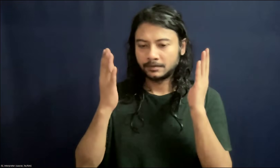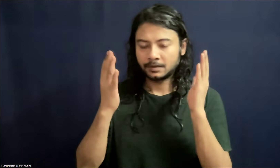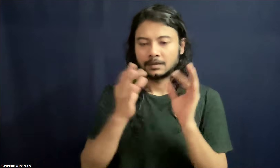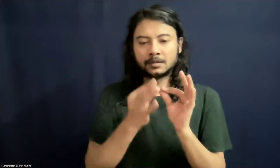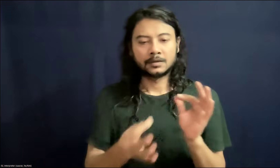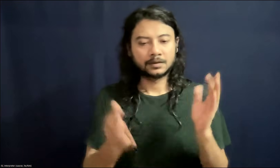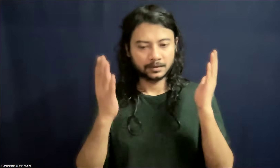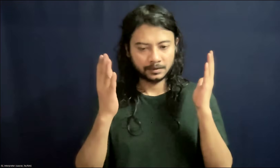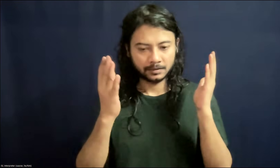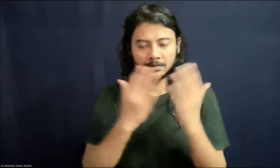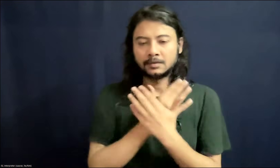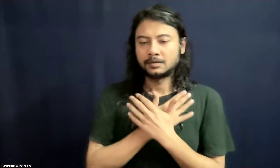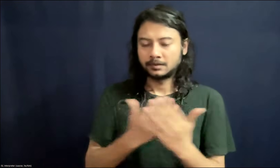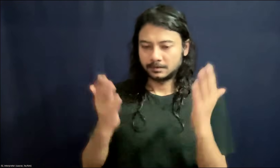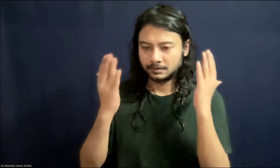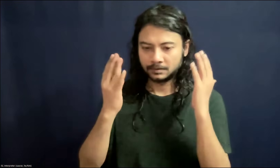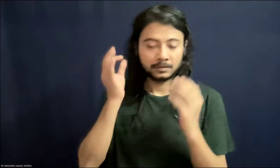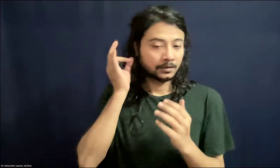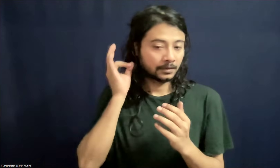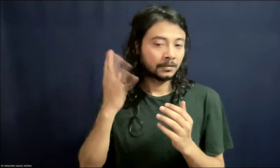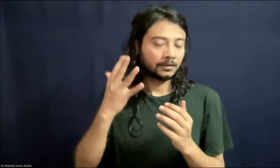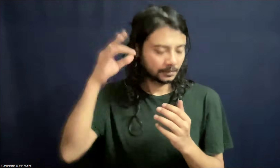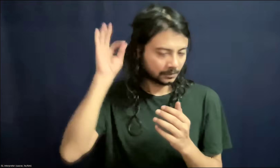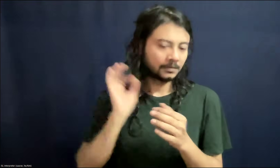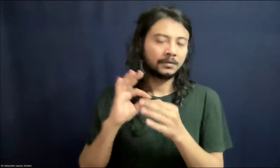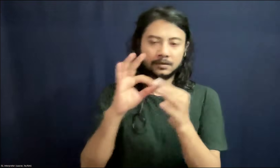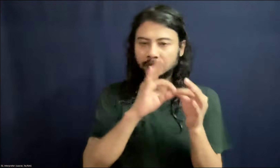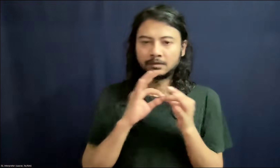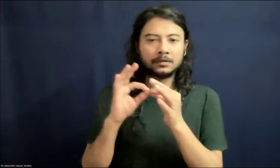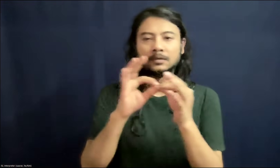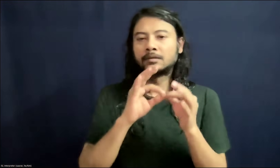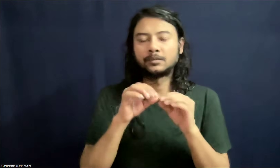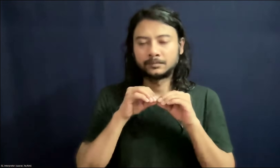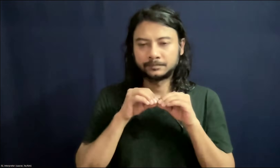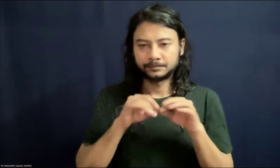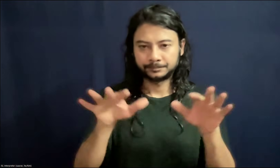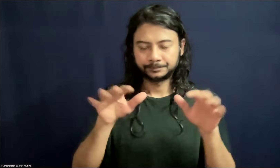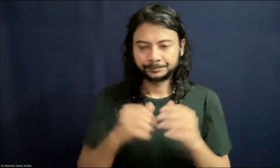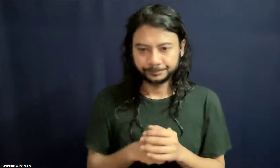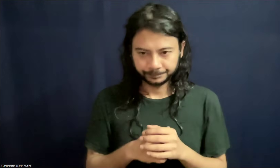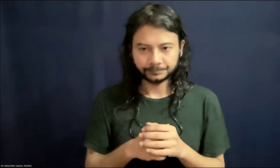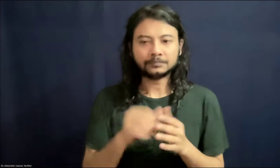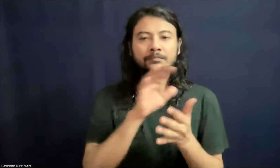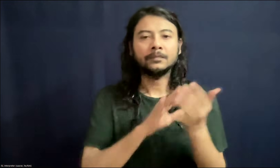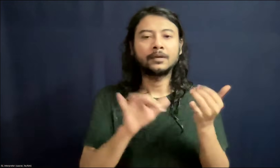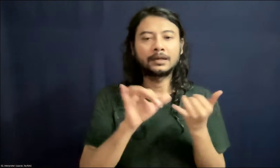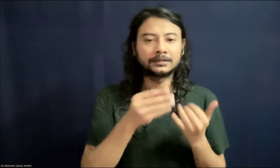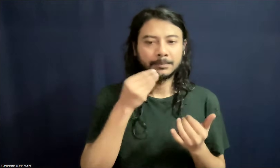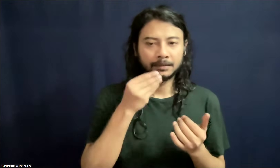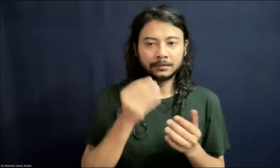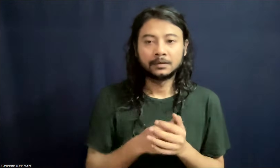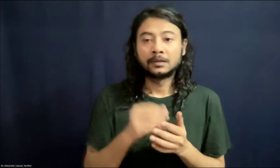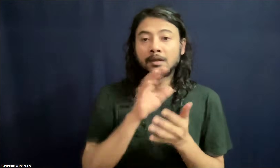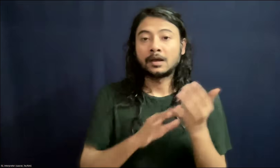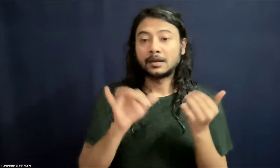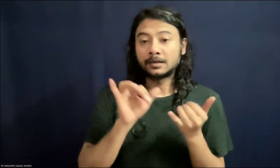Advaita Gadadhara Shiva Sadi Gaura Bhaktavinda. Hare Krishna Mantra. Hare